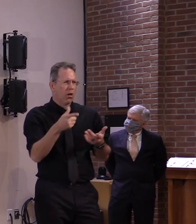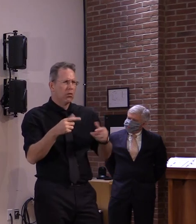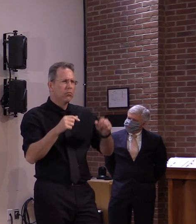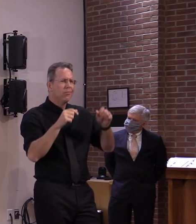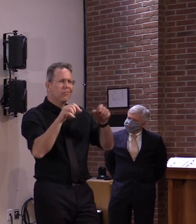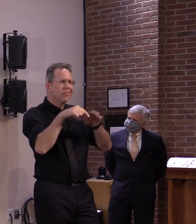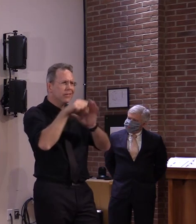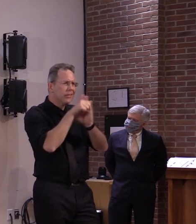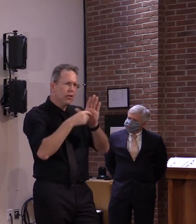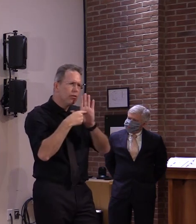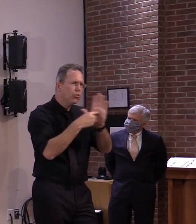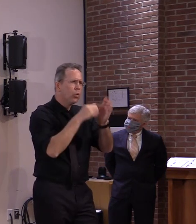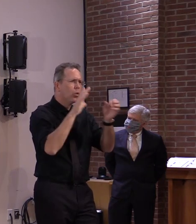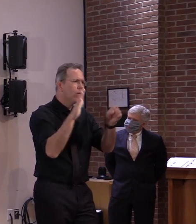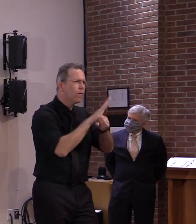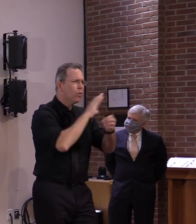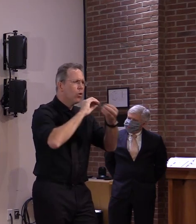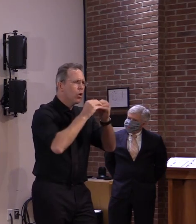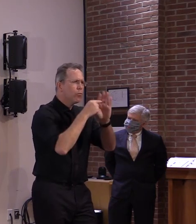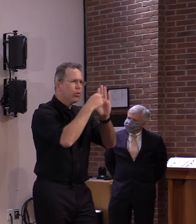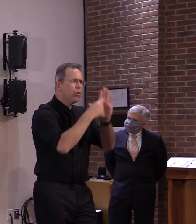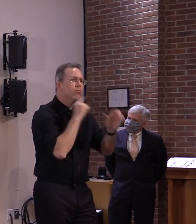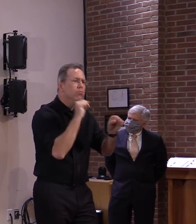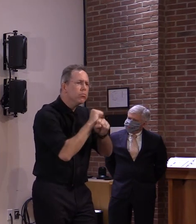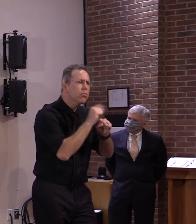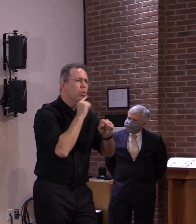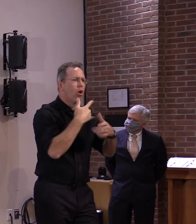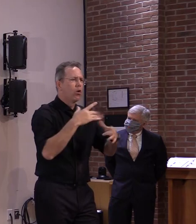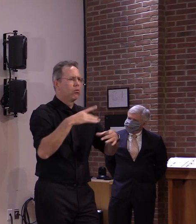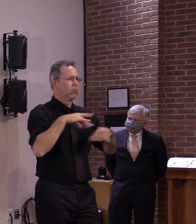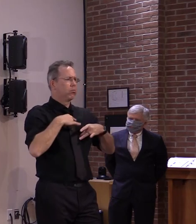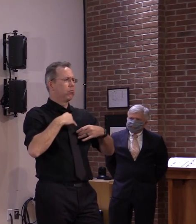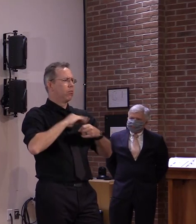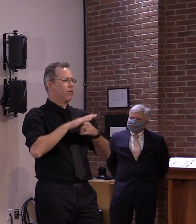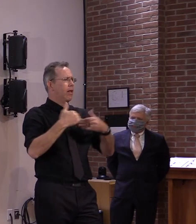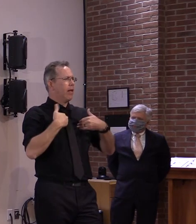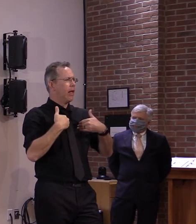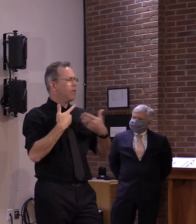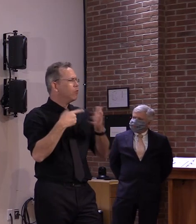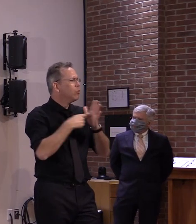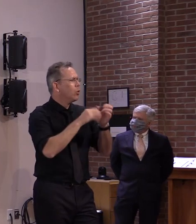the situation look more serious than it actually is.